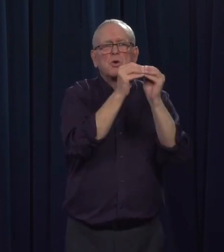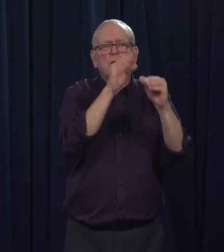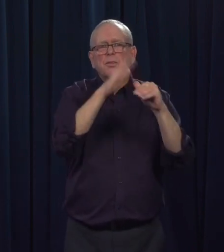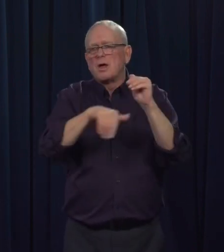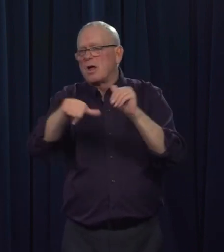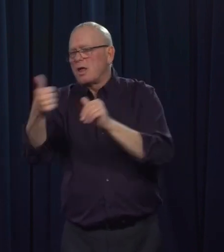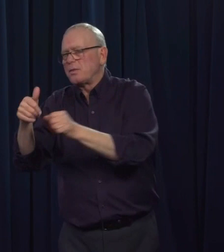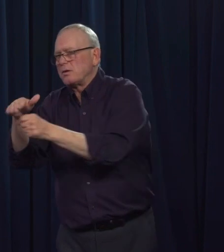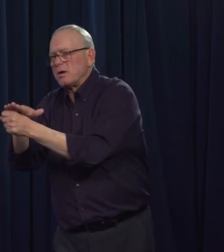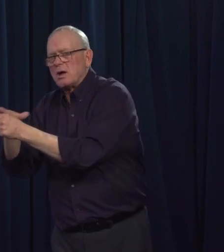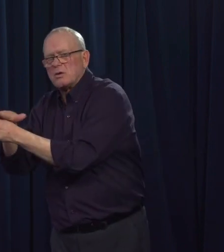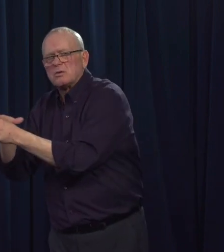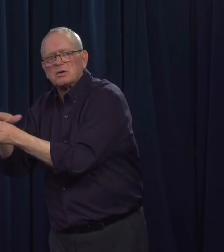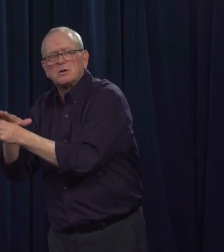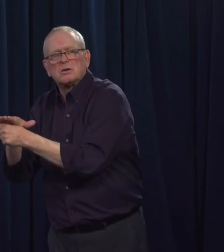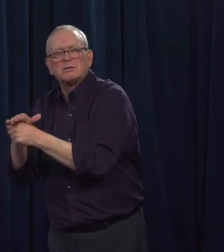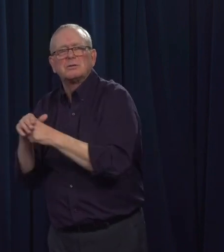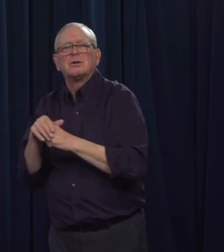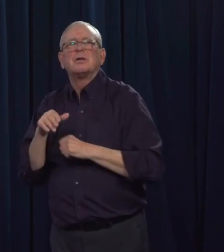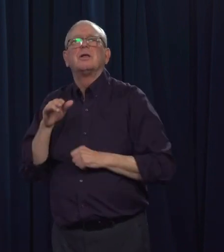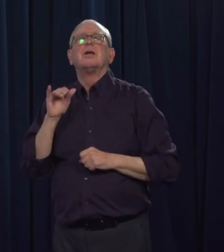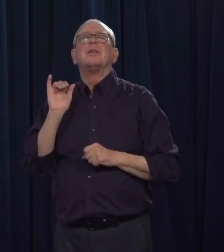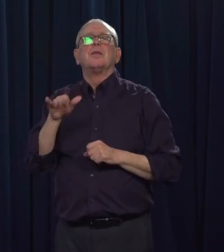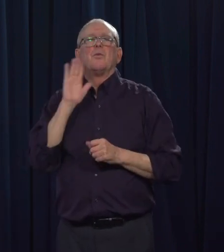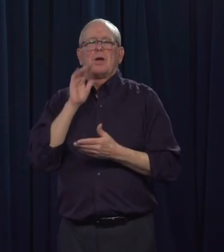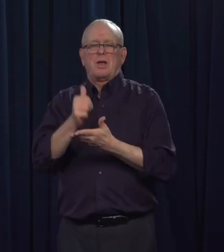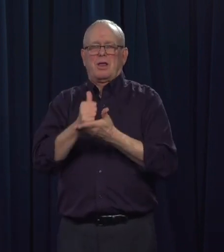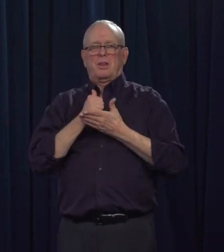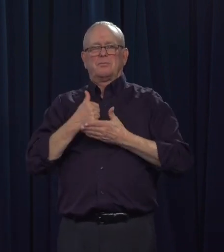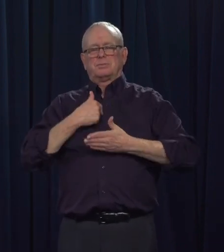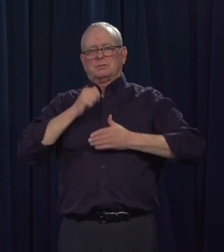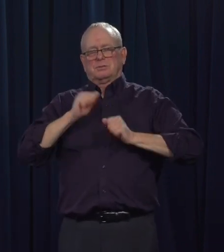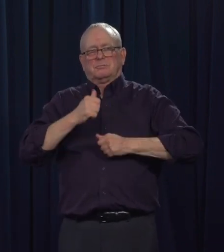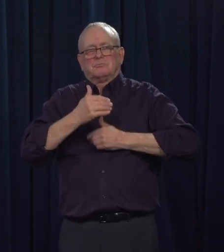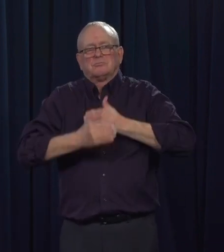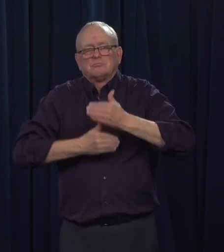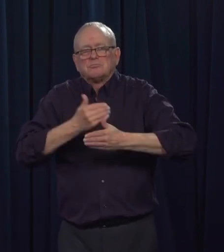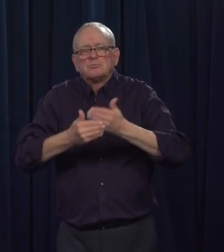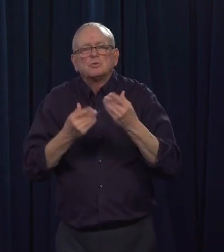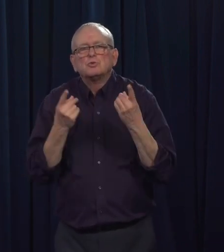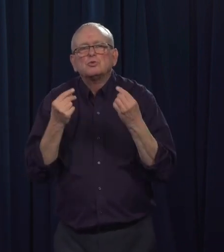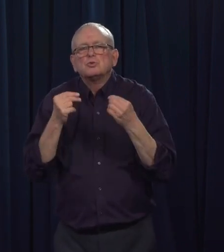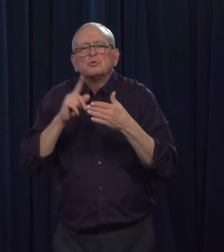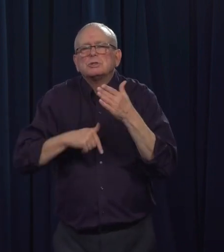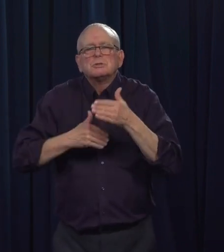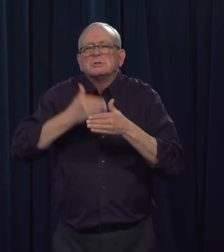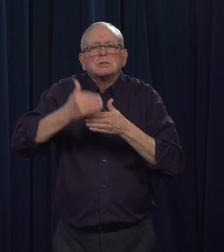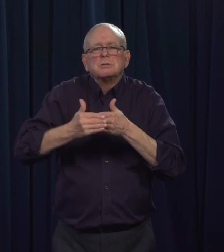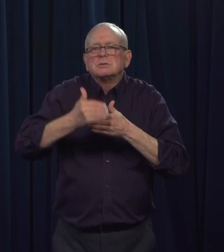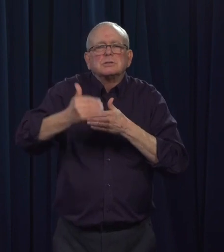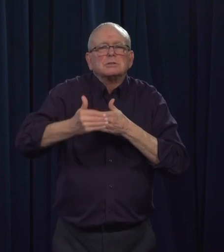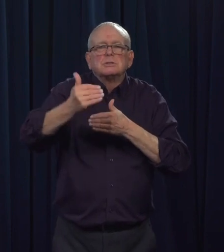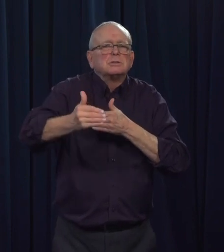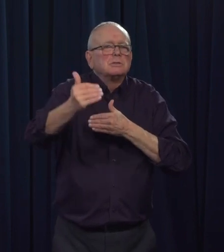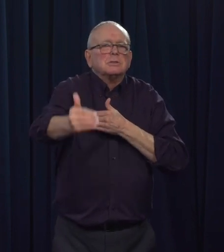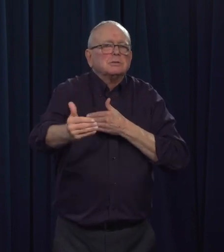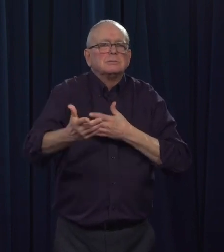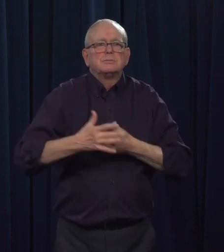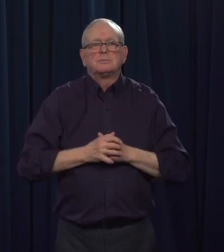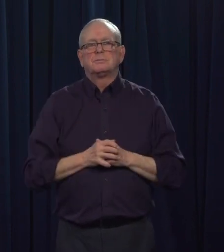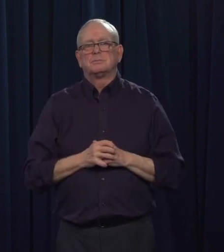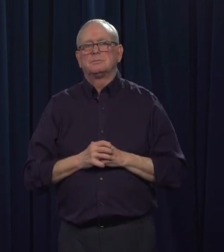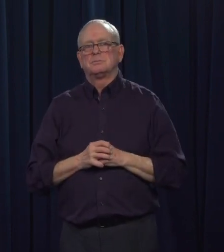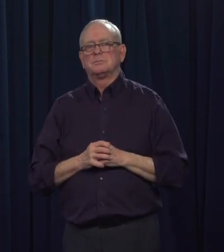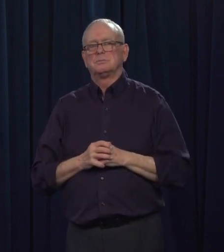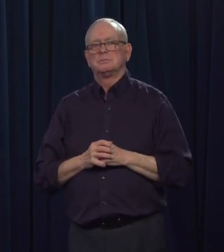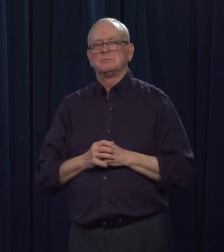at to guide our response and to look at our modeling in terms of what we might expect going forward. All right, we're going to take one more from the phone and then take a final one in